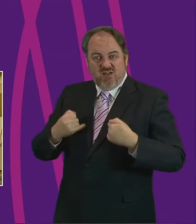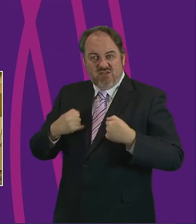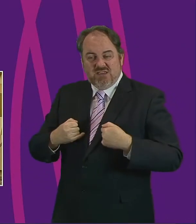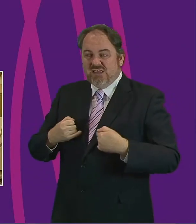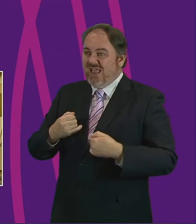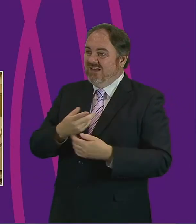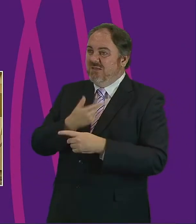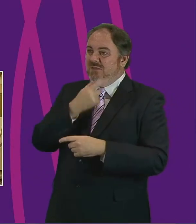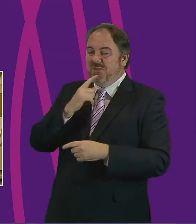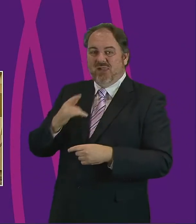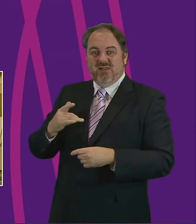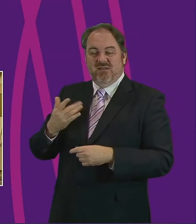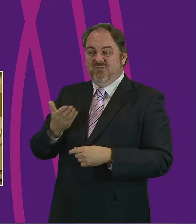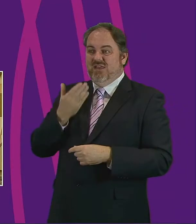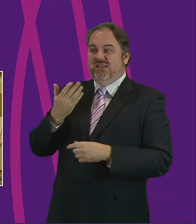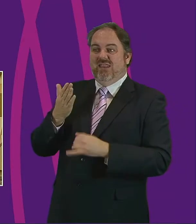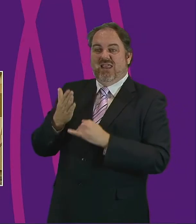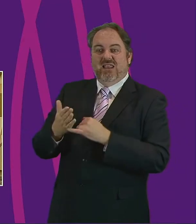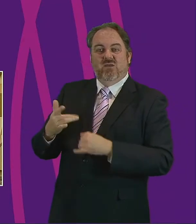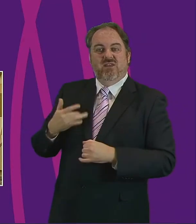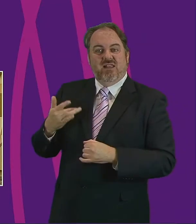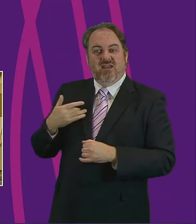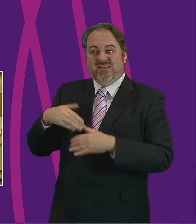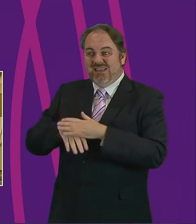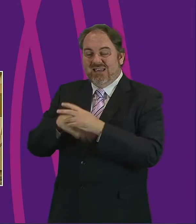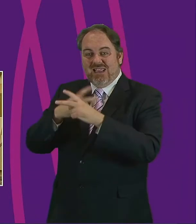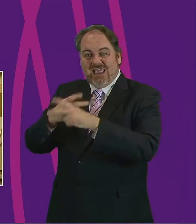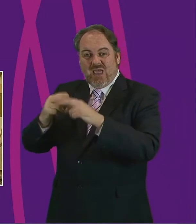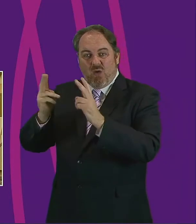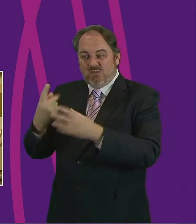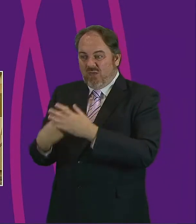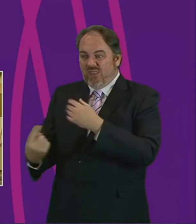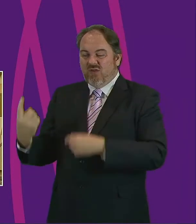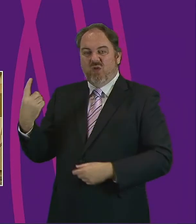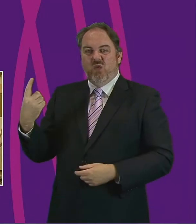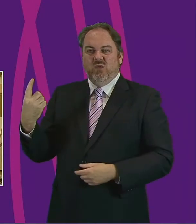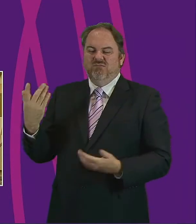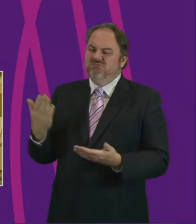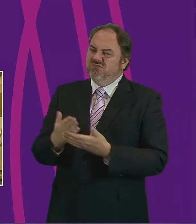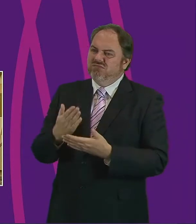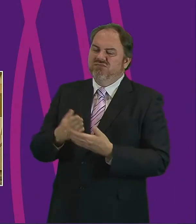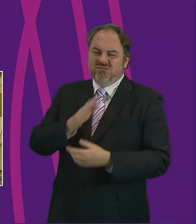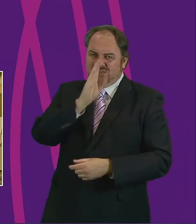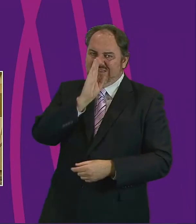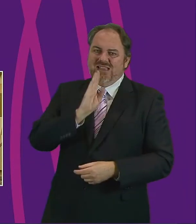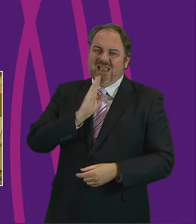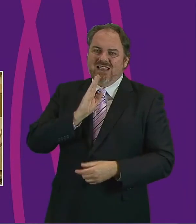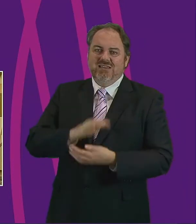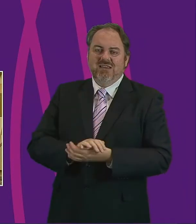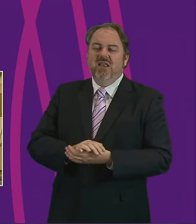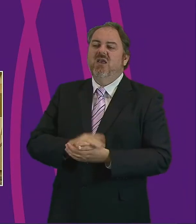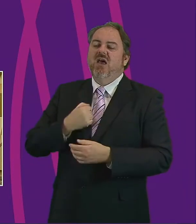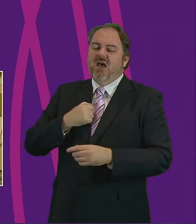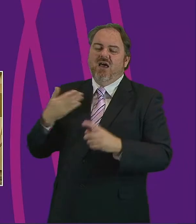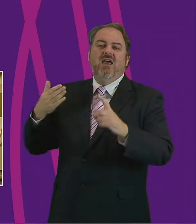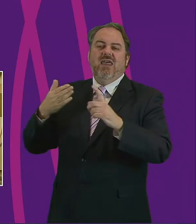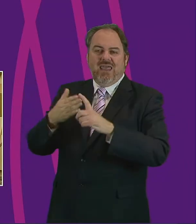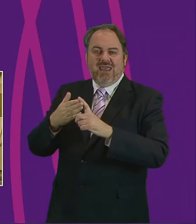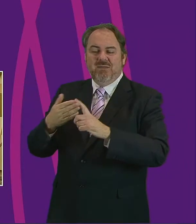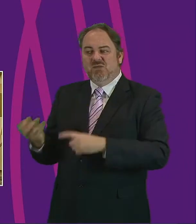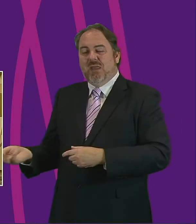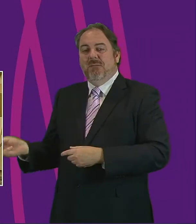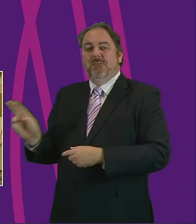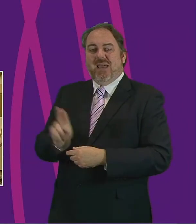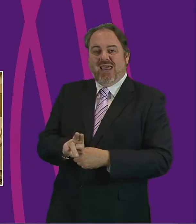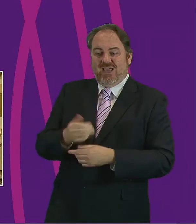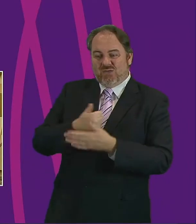restrictions and not have access to family visits as normal. Like so much else, we want to see a return to normality as quickly as possible, but